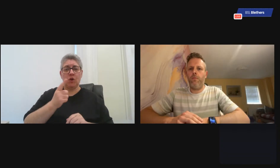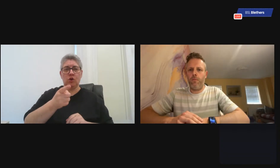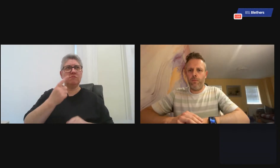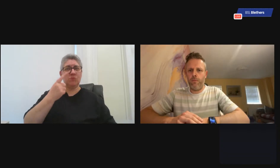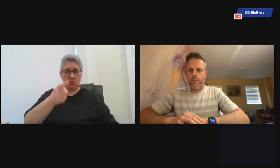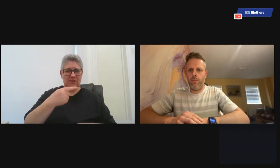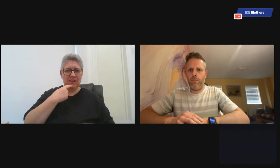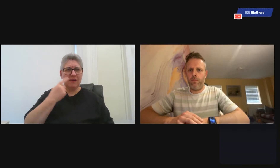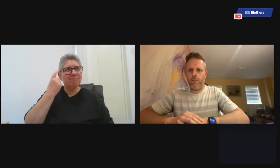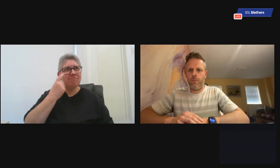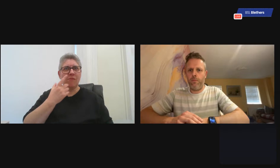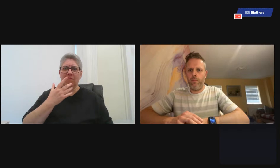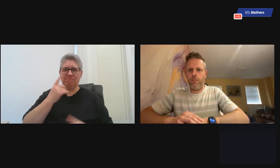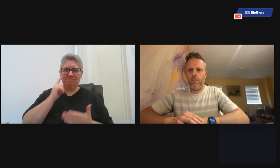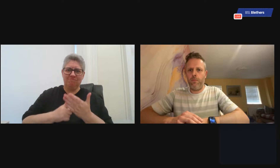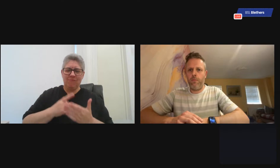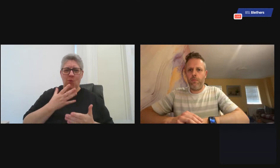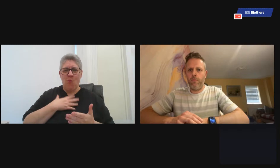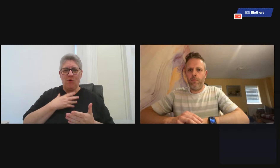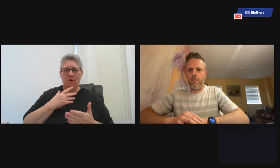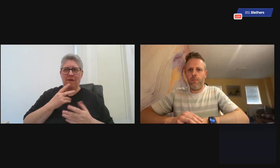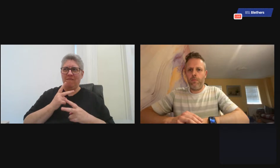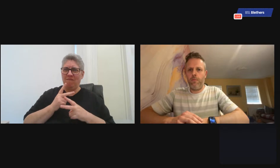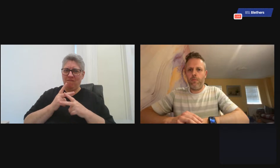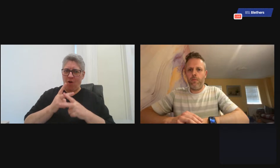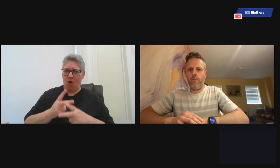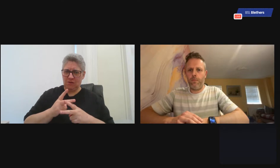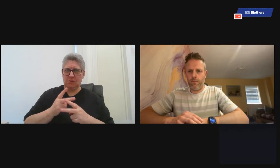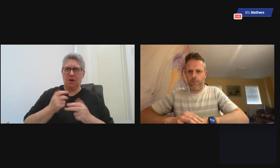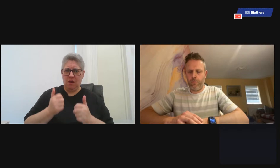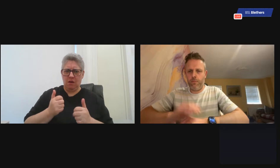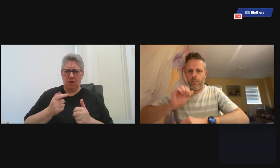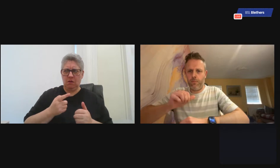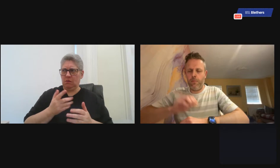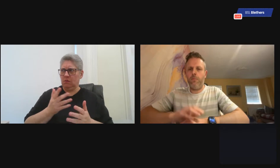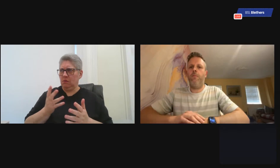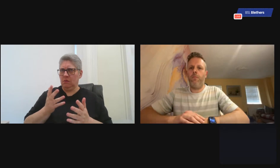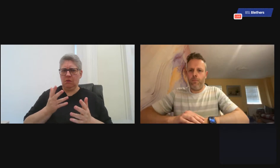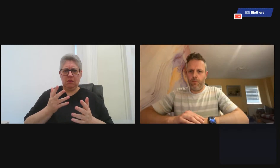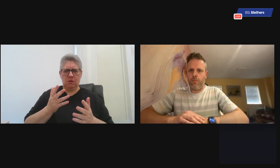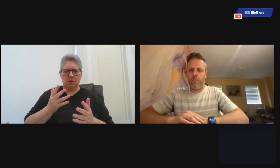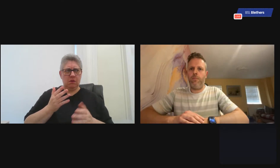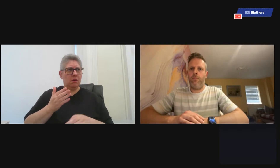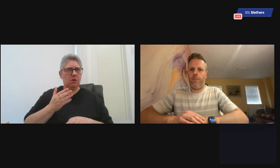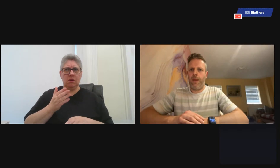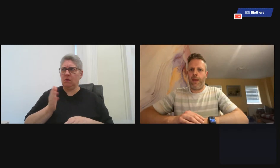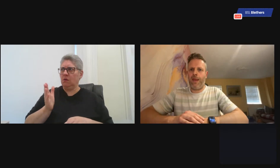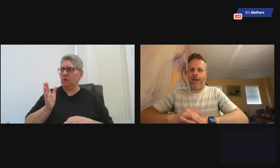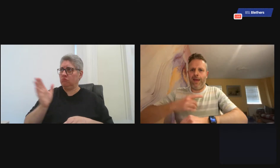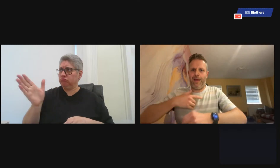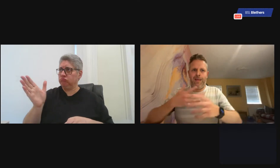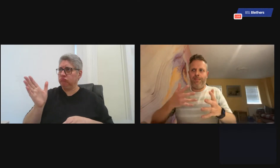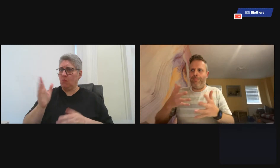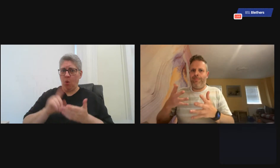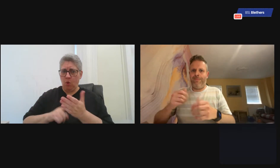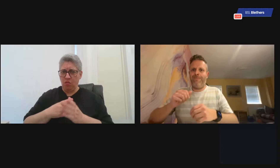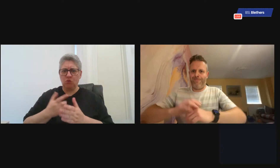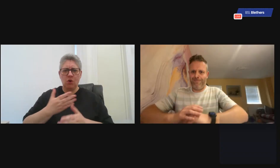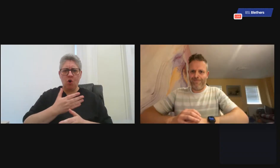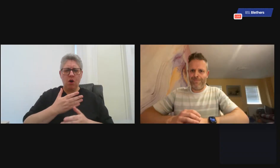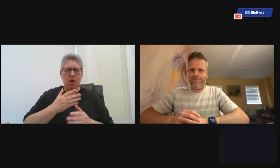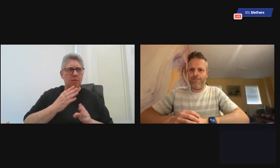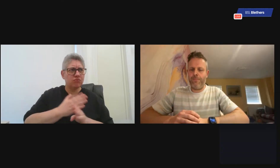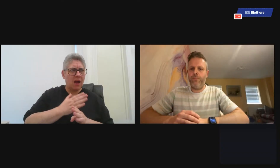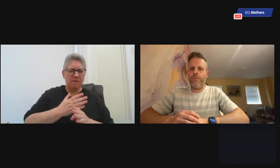fostering process, how does that work exactly? So say, for example, you've decided now that you want to be a foster carer. So what